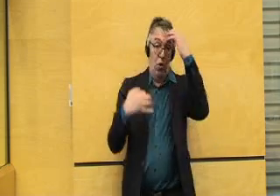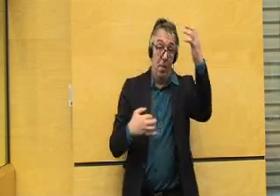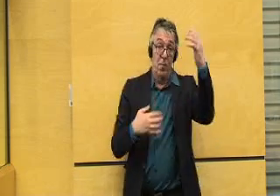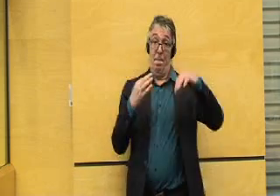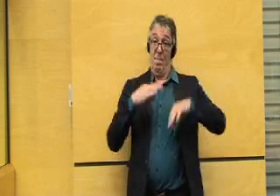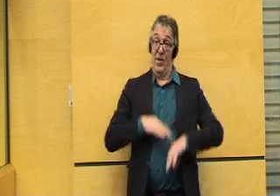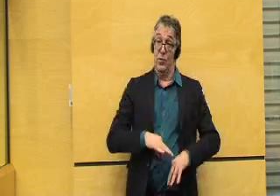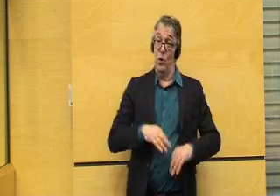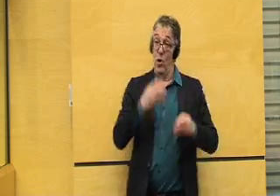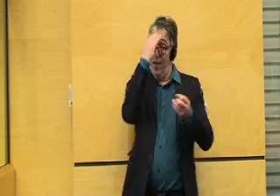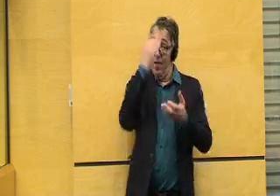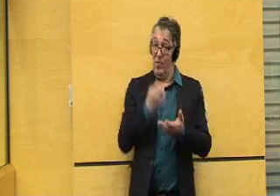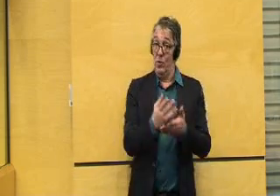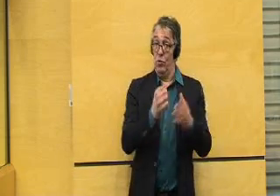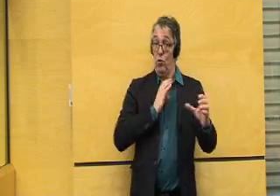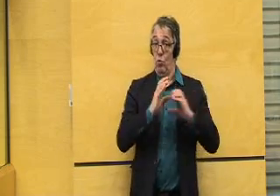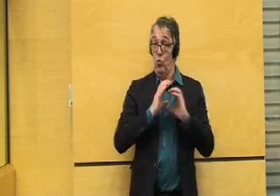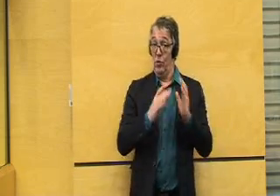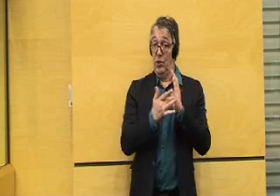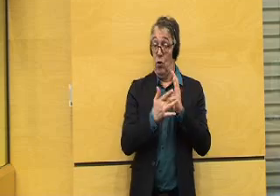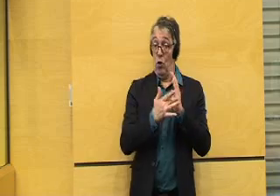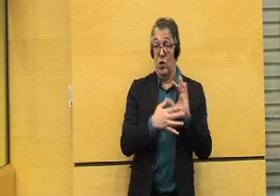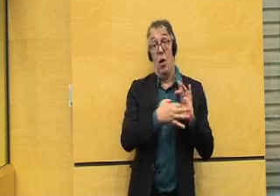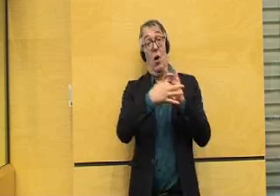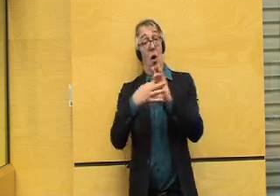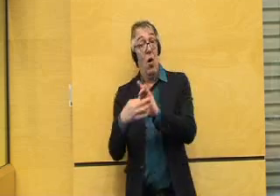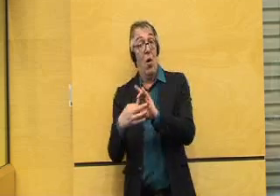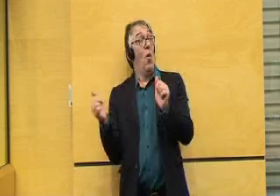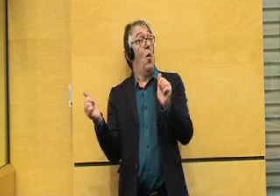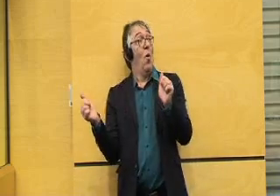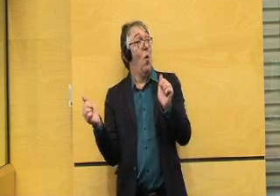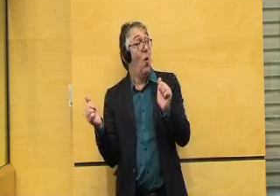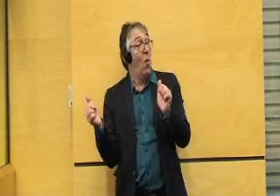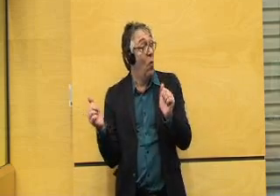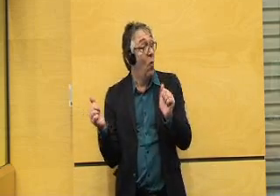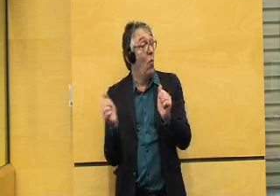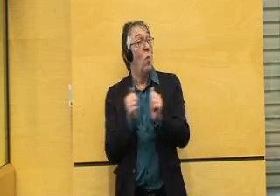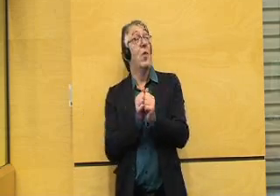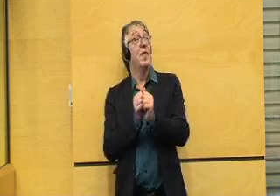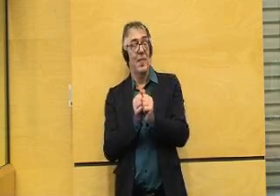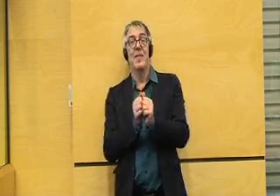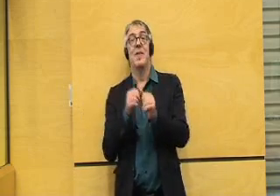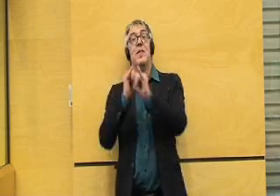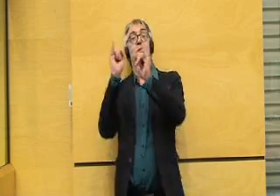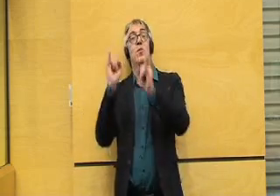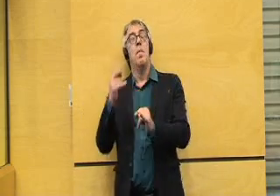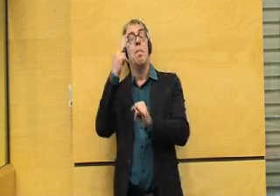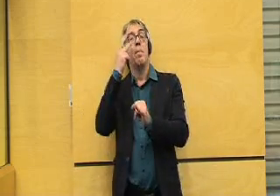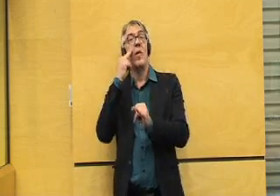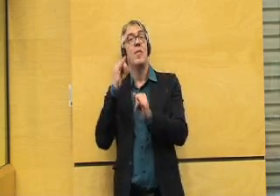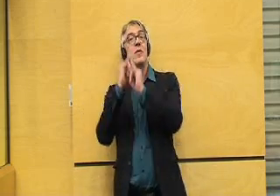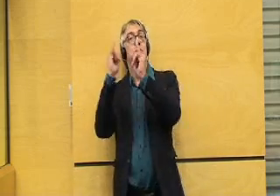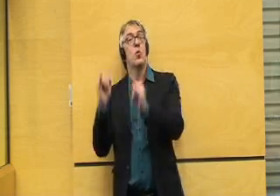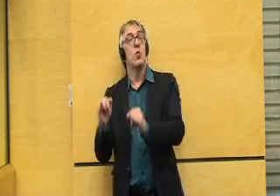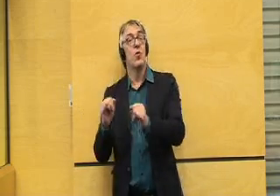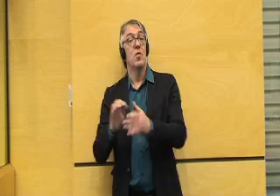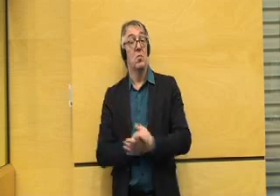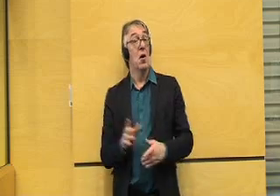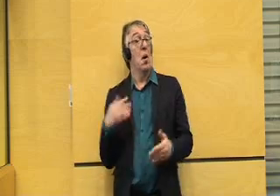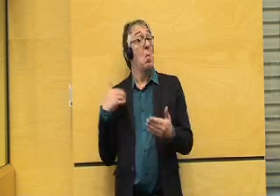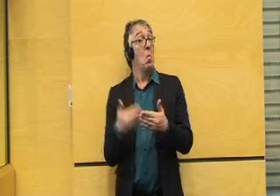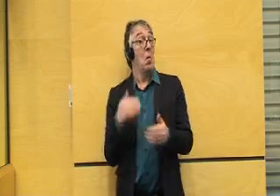Ministry of Information and Communication Technology. And it seems that 44 of government's websites out